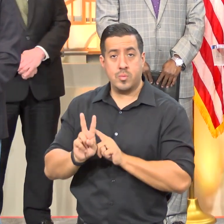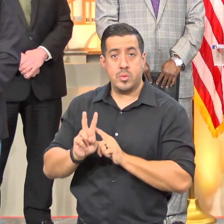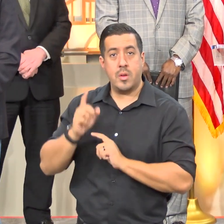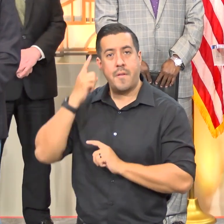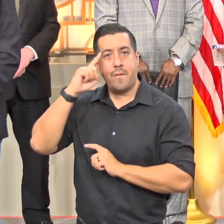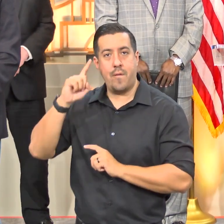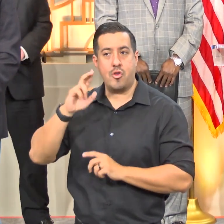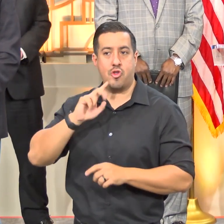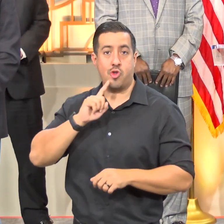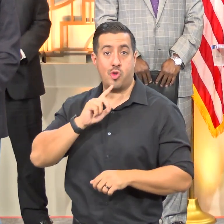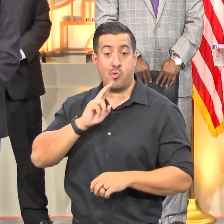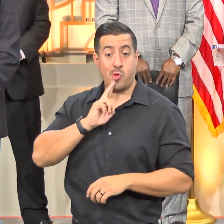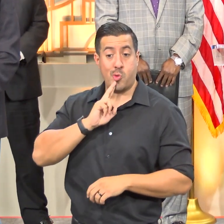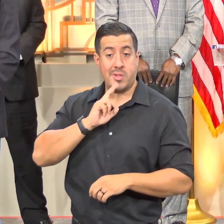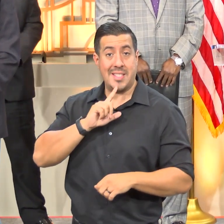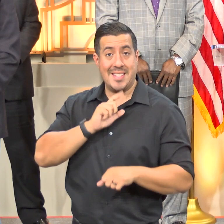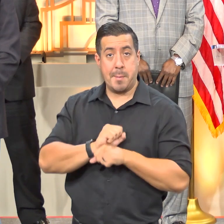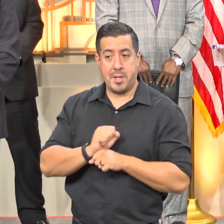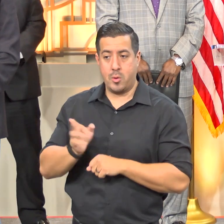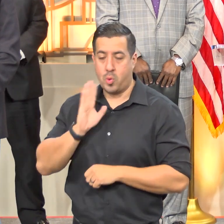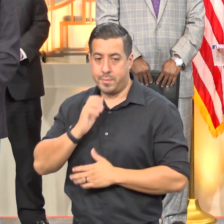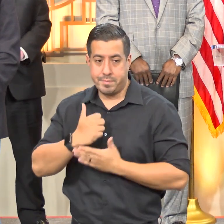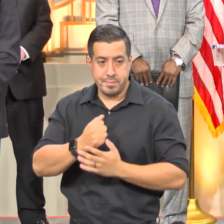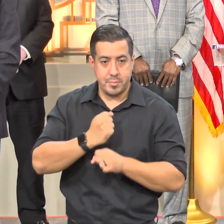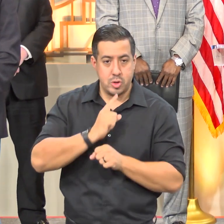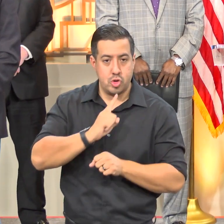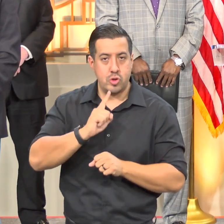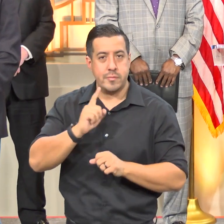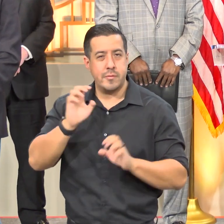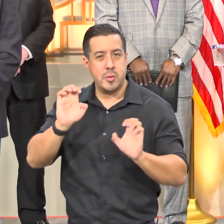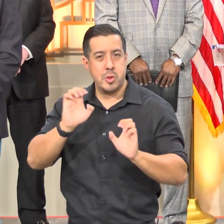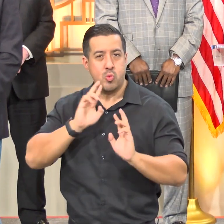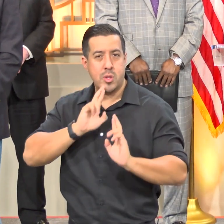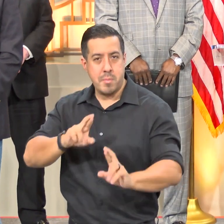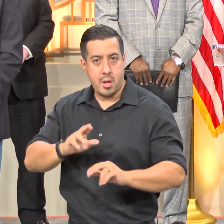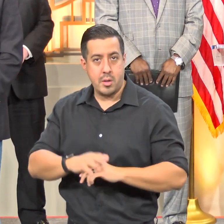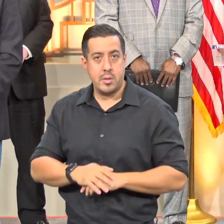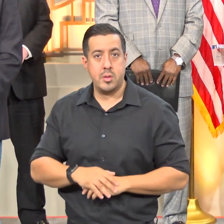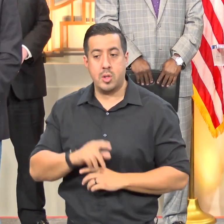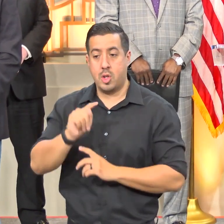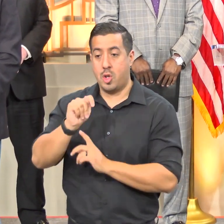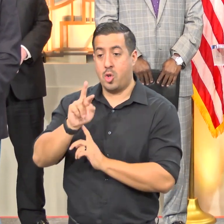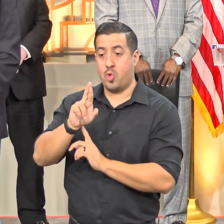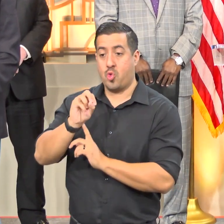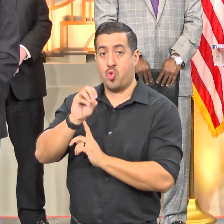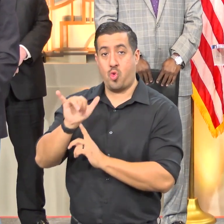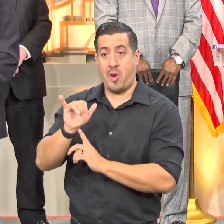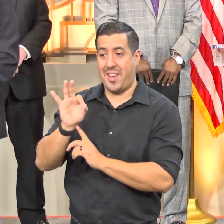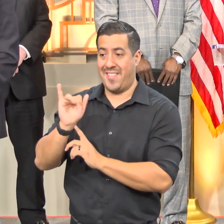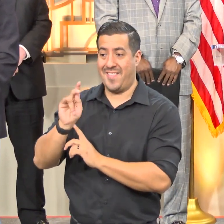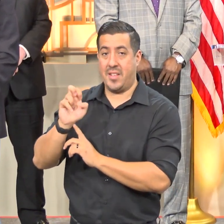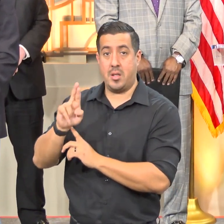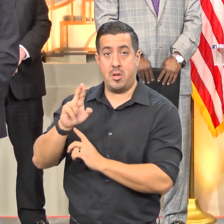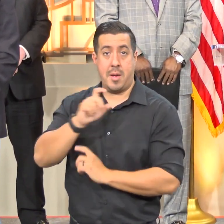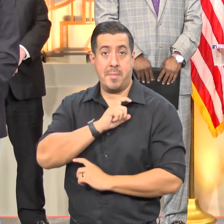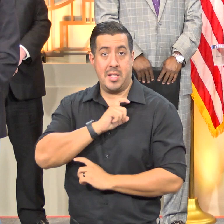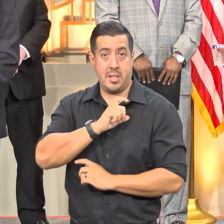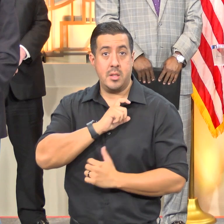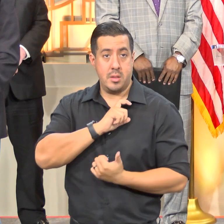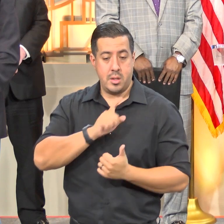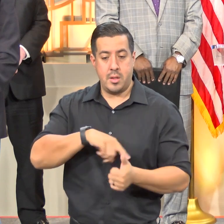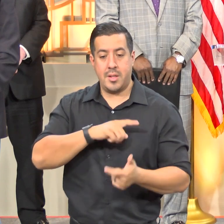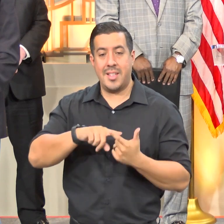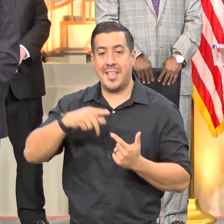Houston's commitment to public safety and emergency response. Troy Fenner, Chief of Police, Houston Police Department, and Sam